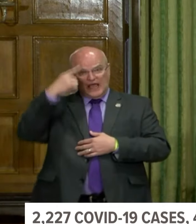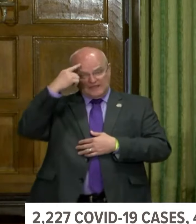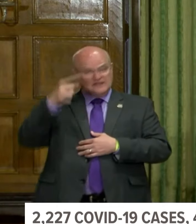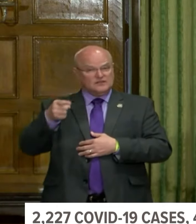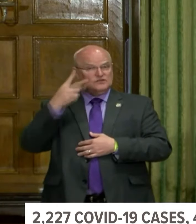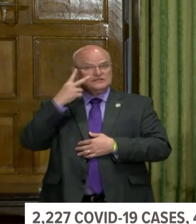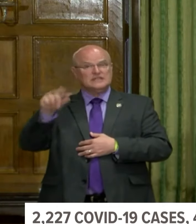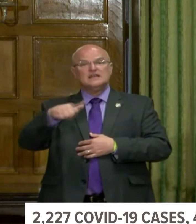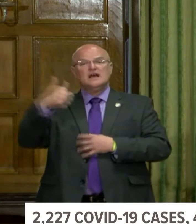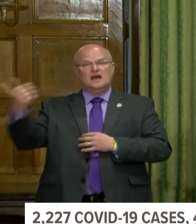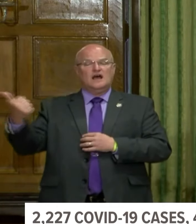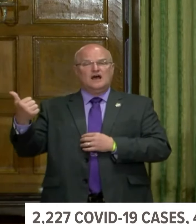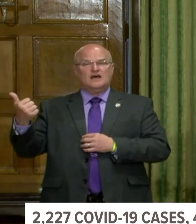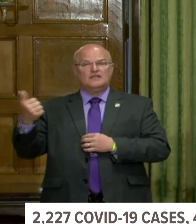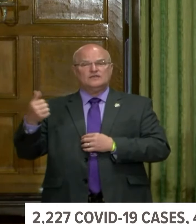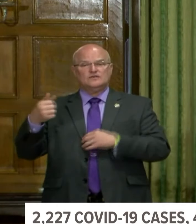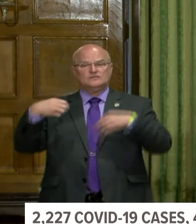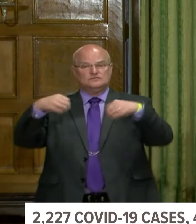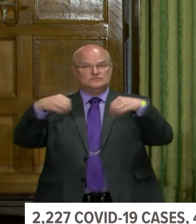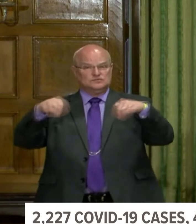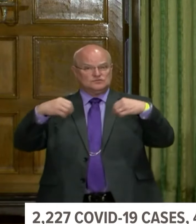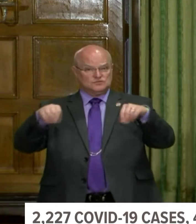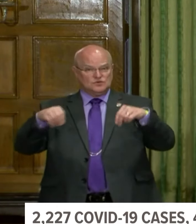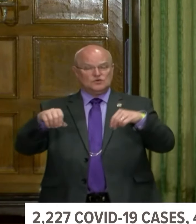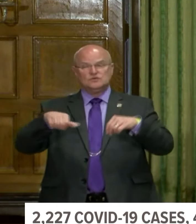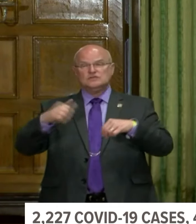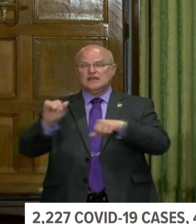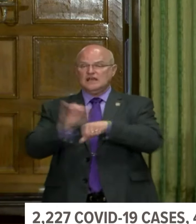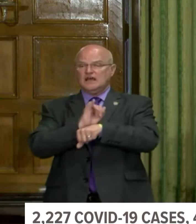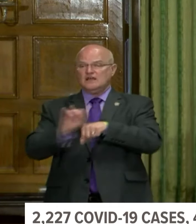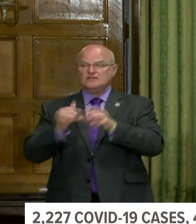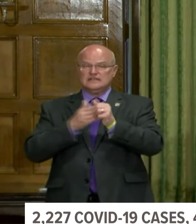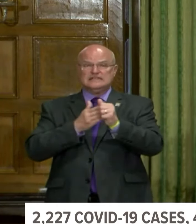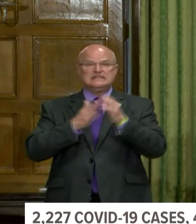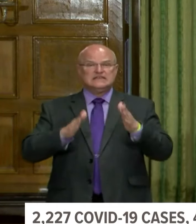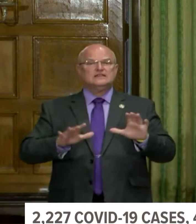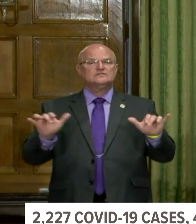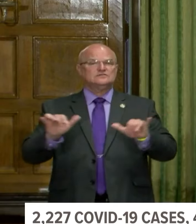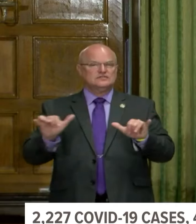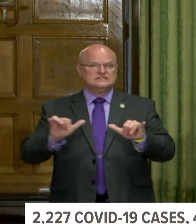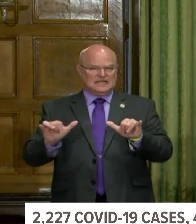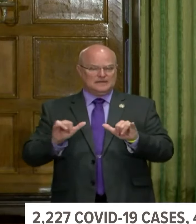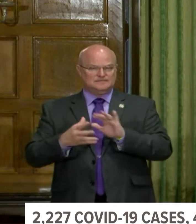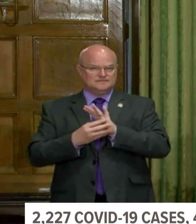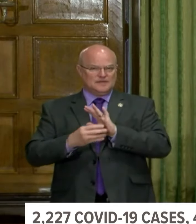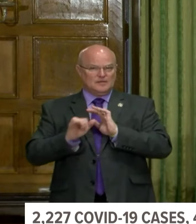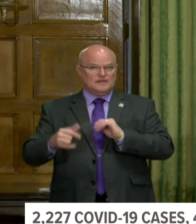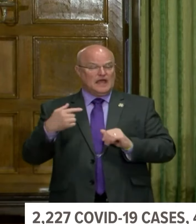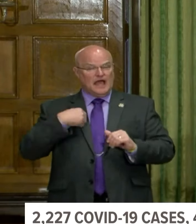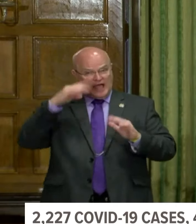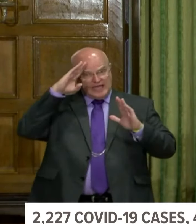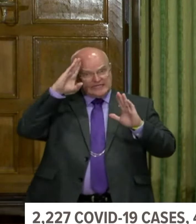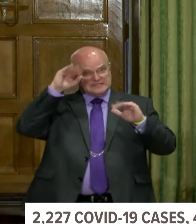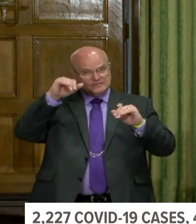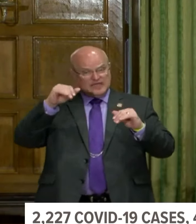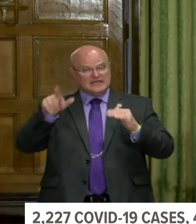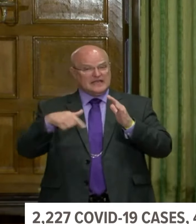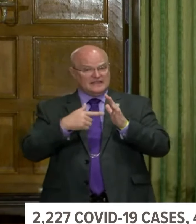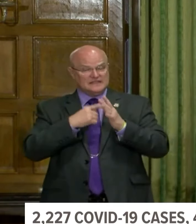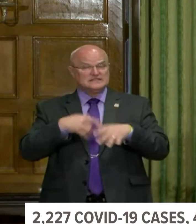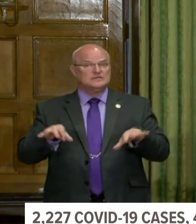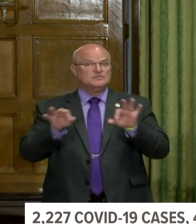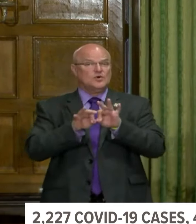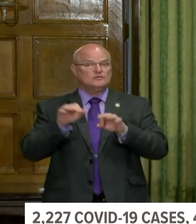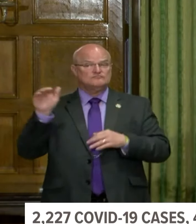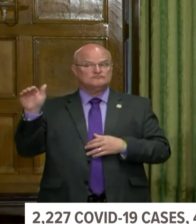you'll see other retailers and industry leaders do the same. I expect, and here this is